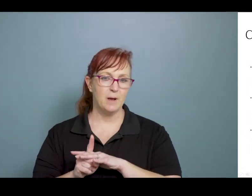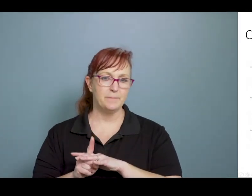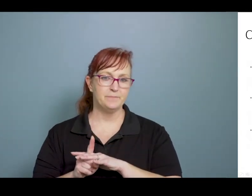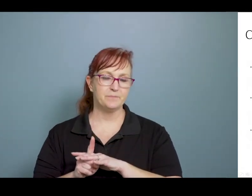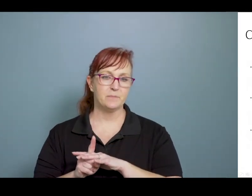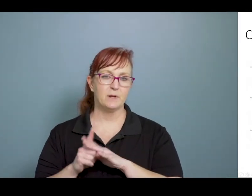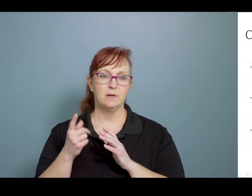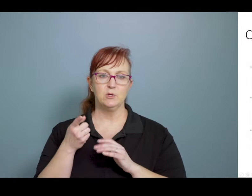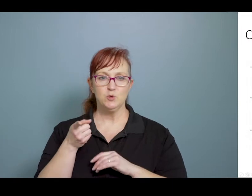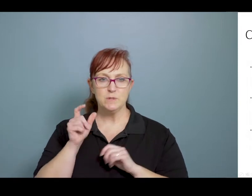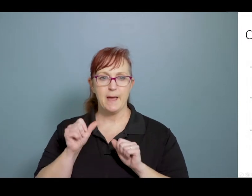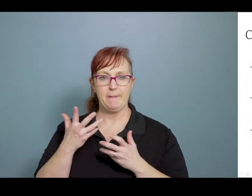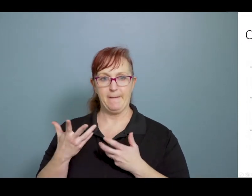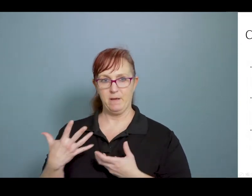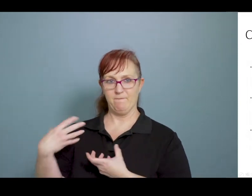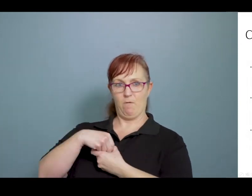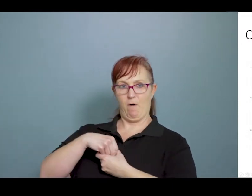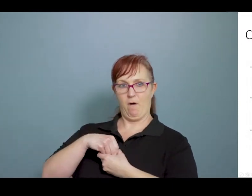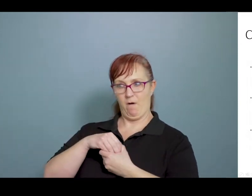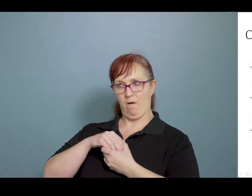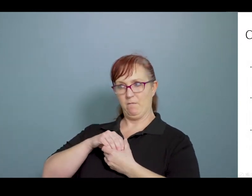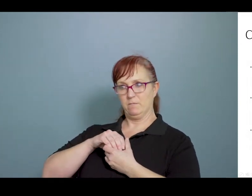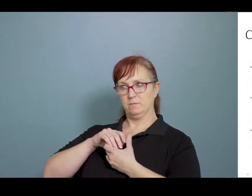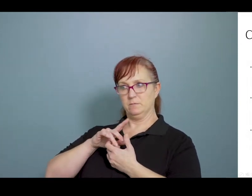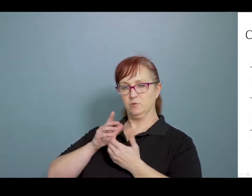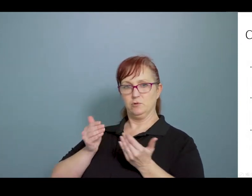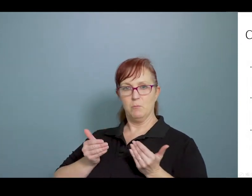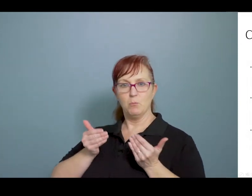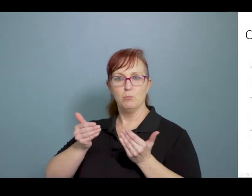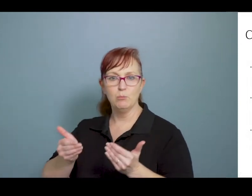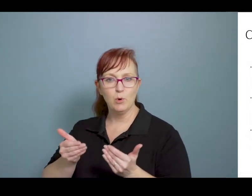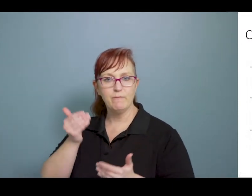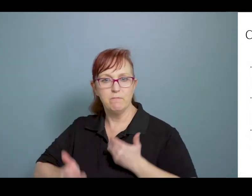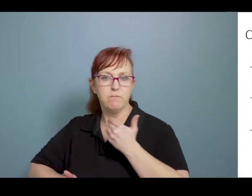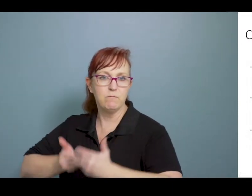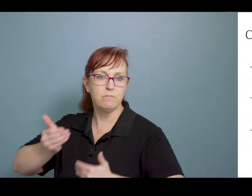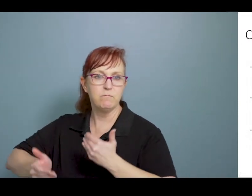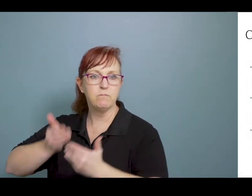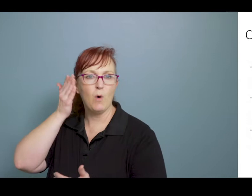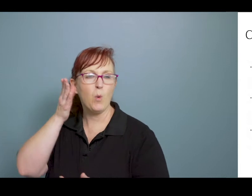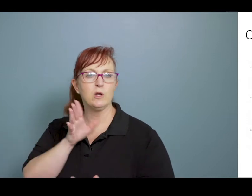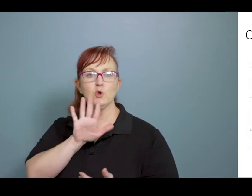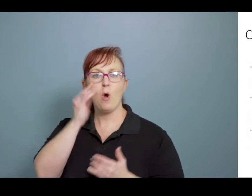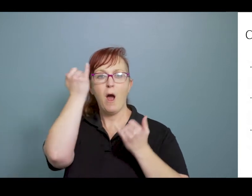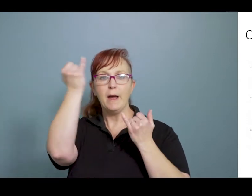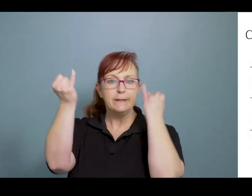and something that you can do to move forward. I really encourage people to jot those things